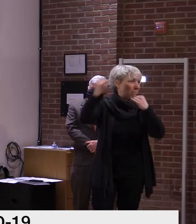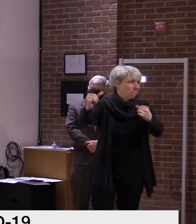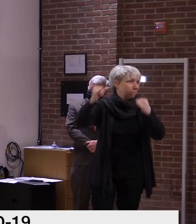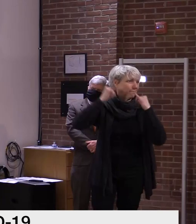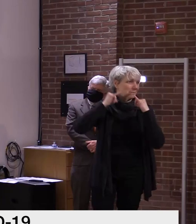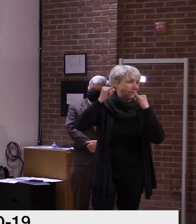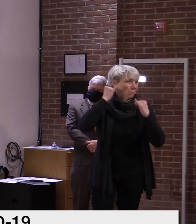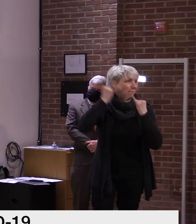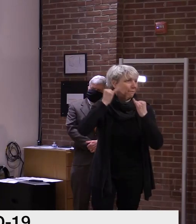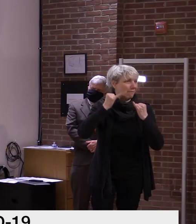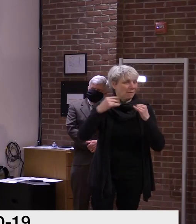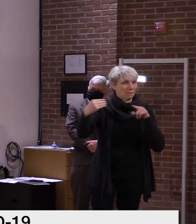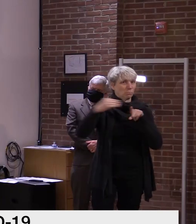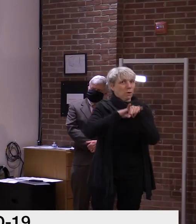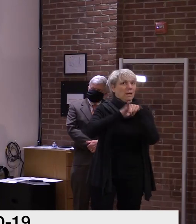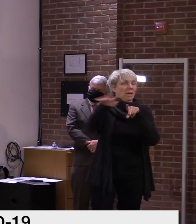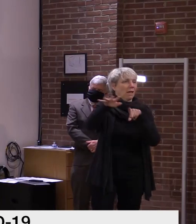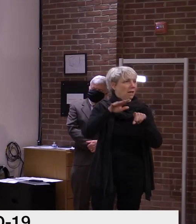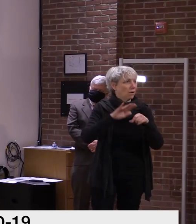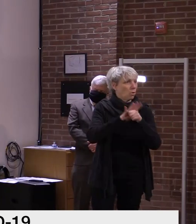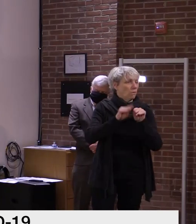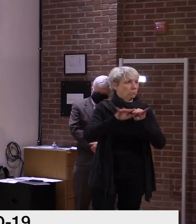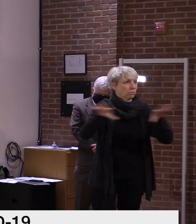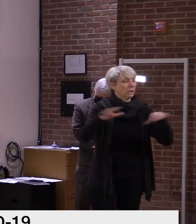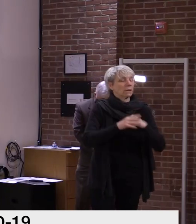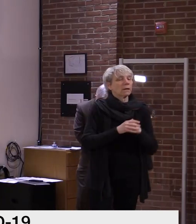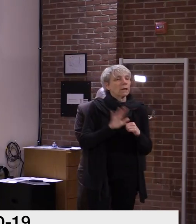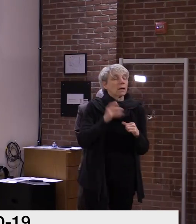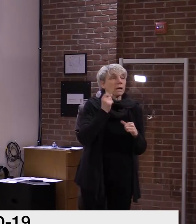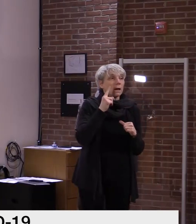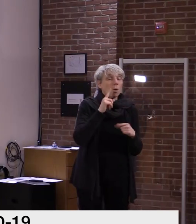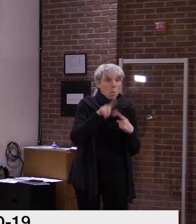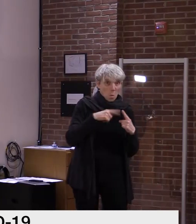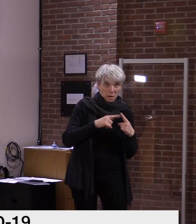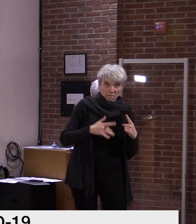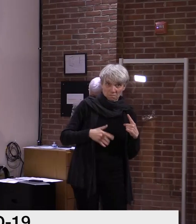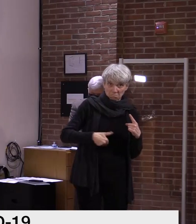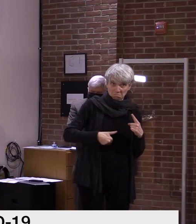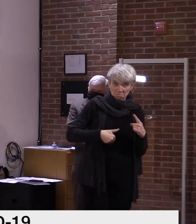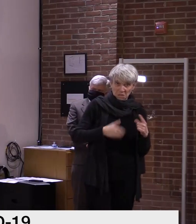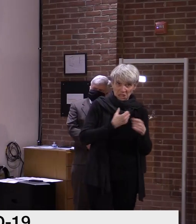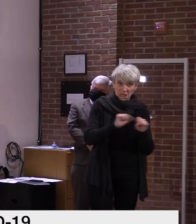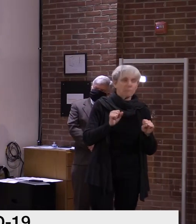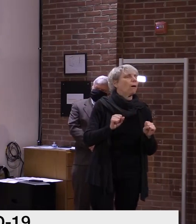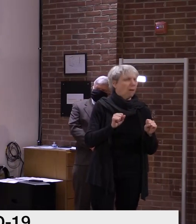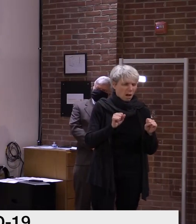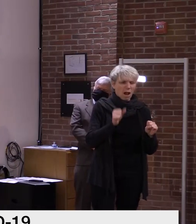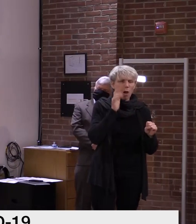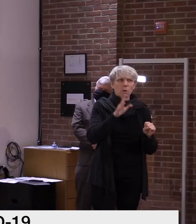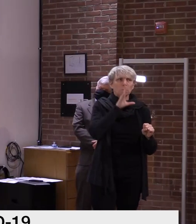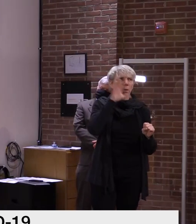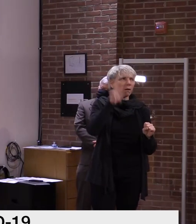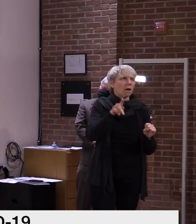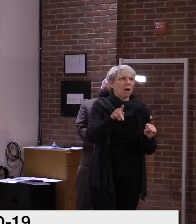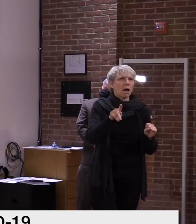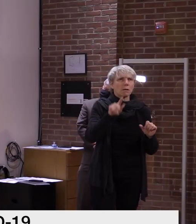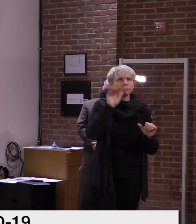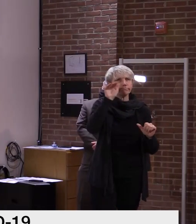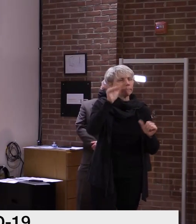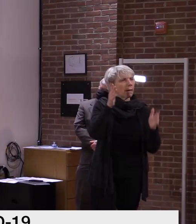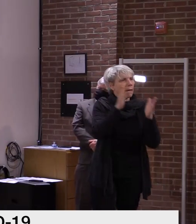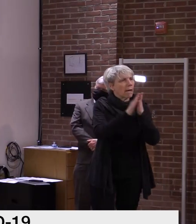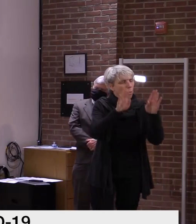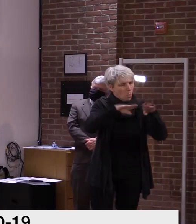And we'll continue to advocate as soon as it's safe to do so. And as I said, I believe I said it on Tuesday,